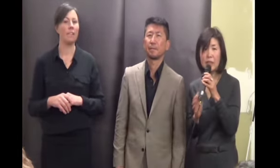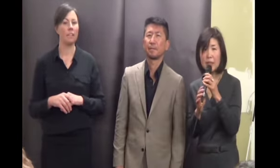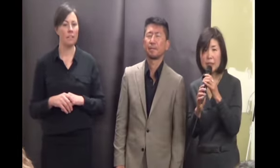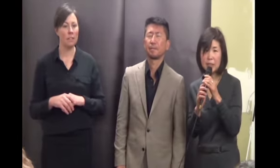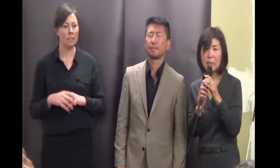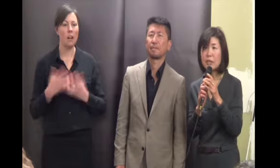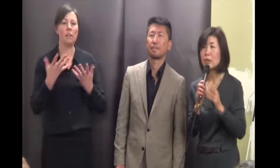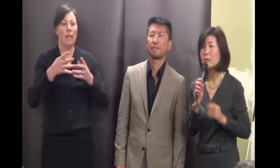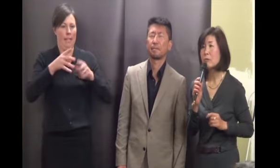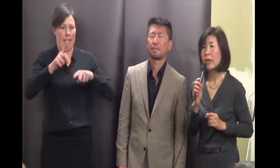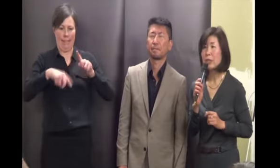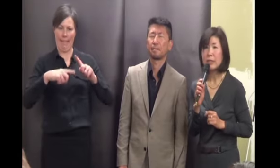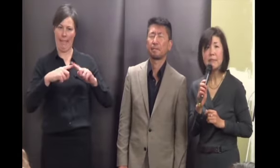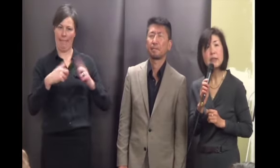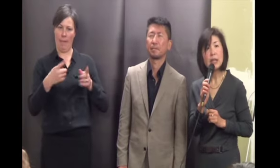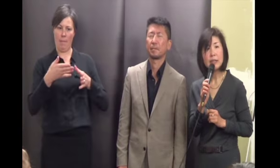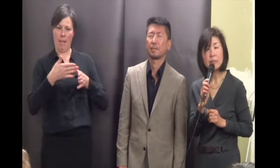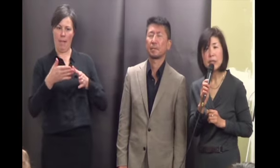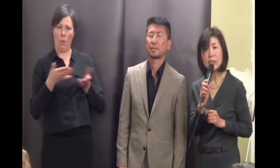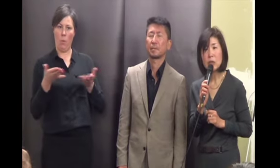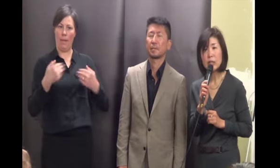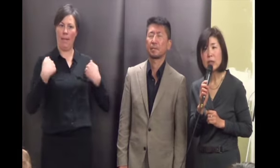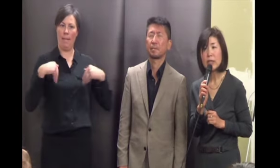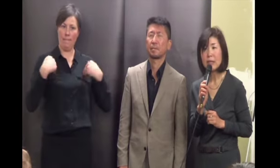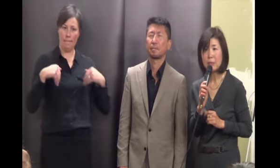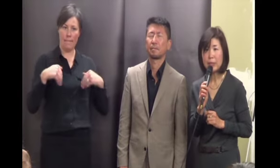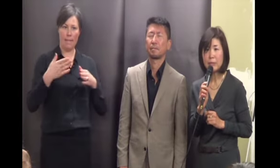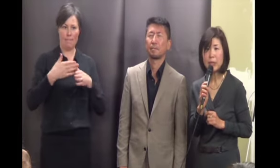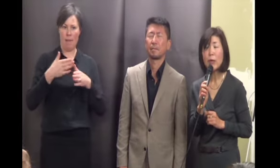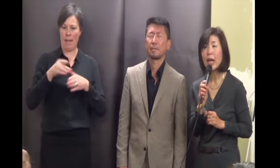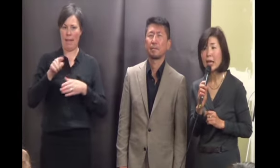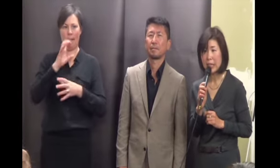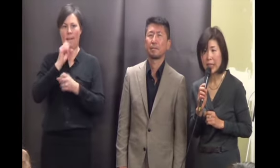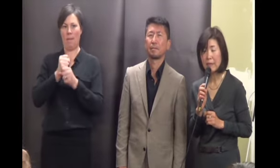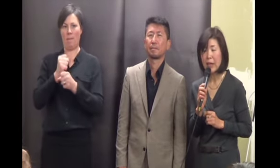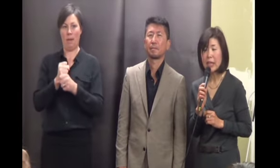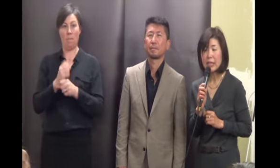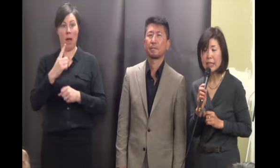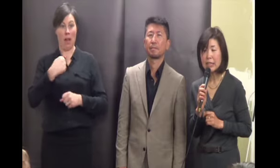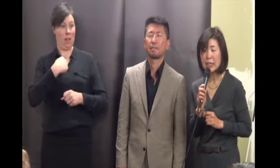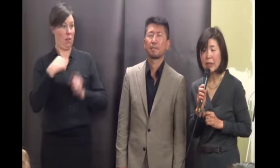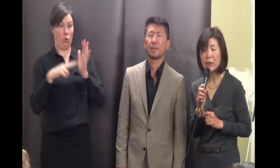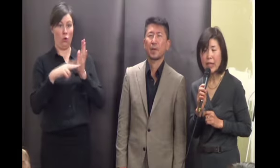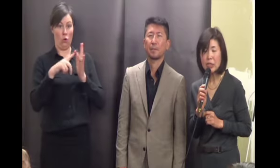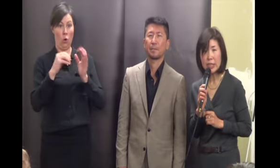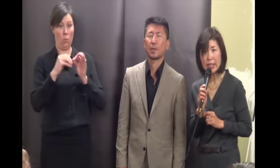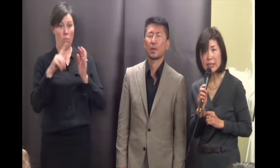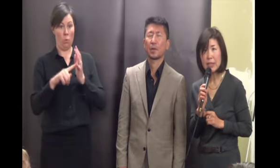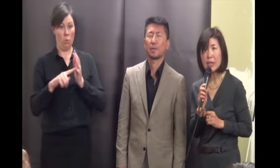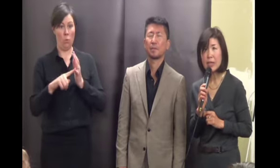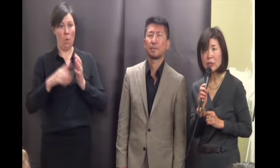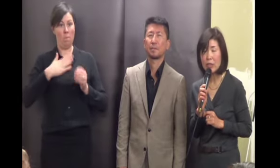It actually varies depending on where you live, depending on the local government. But where I live, it is